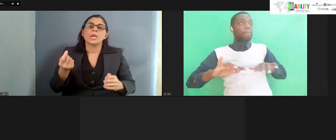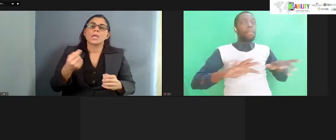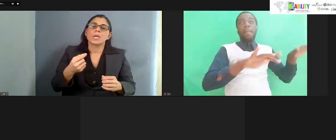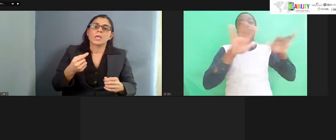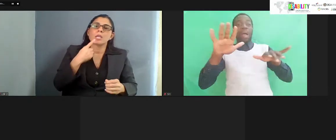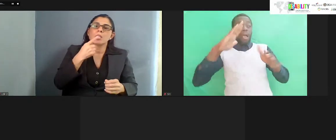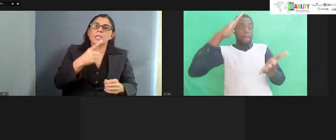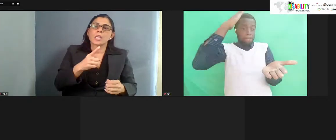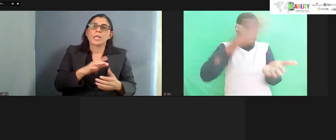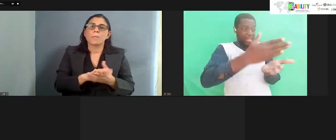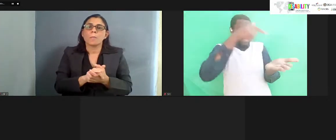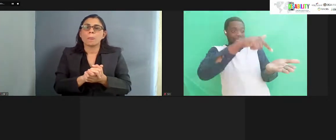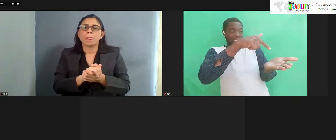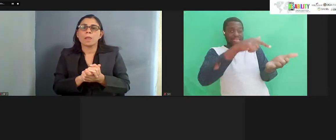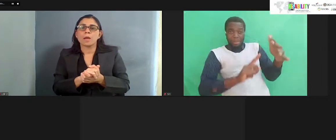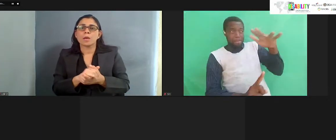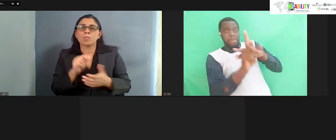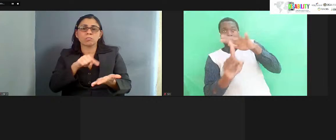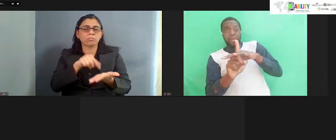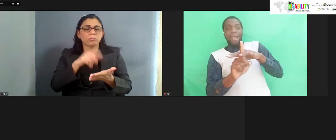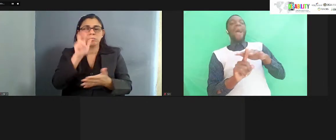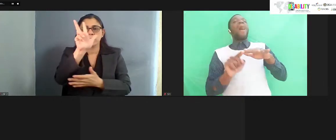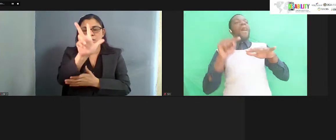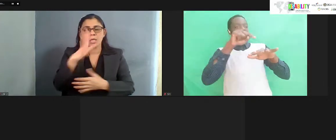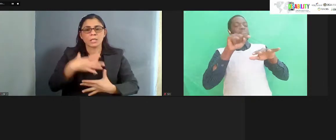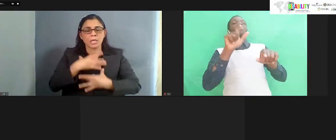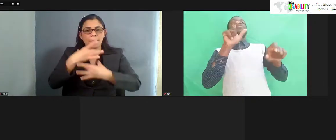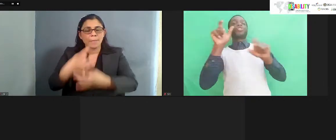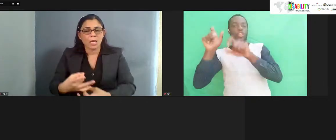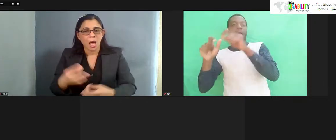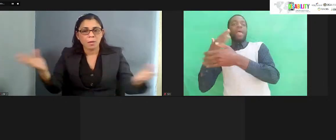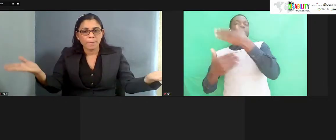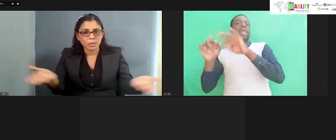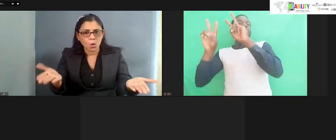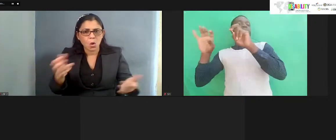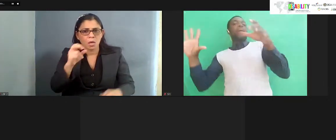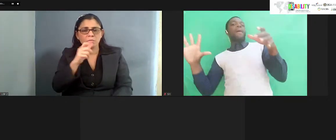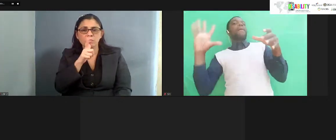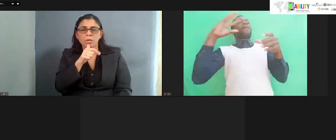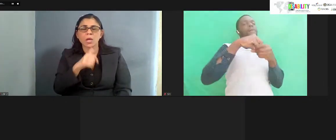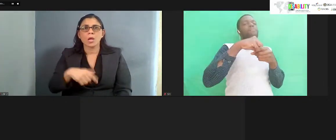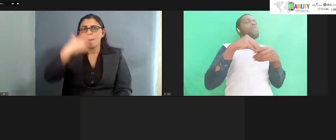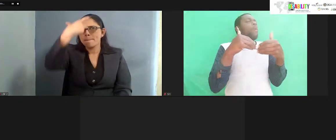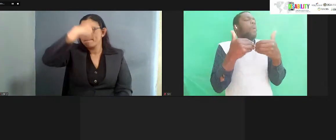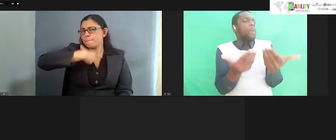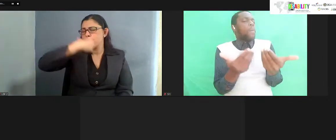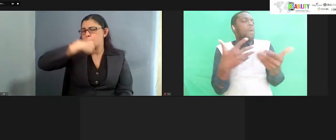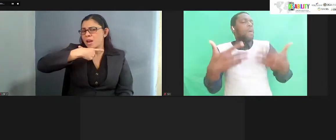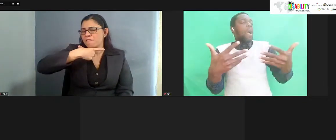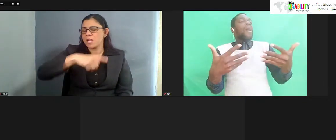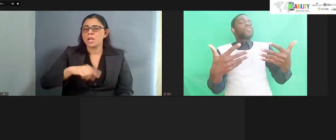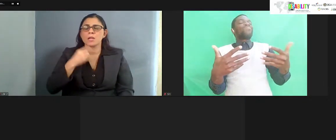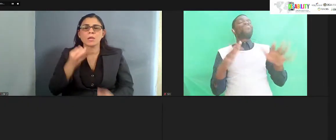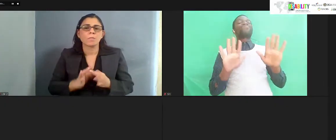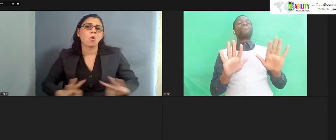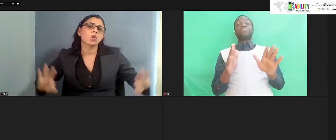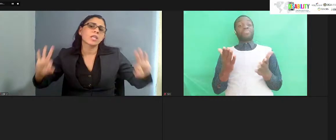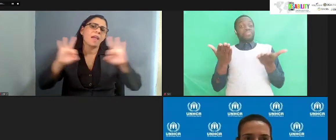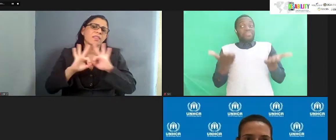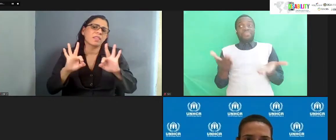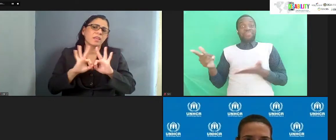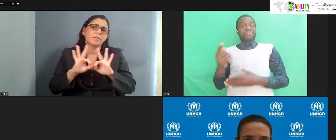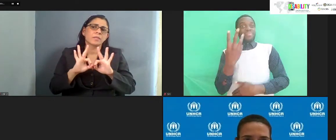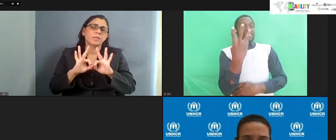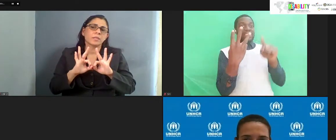and we will we have three guests for doing so what a